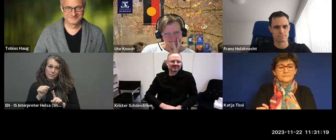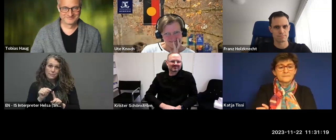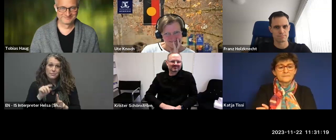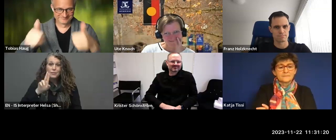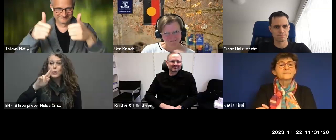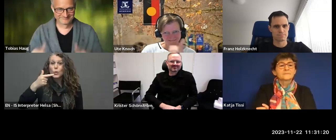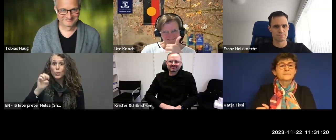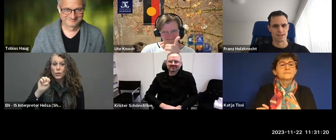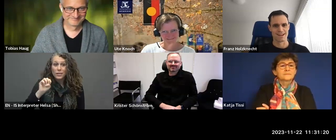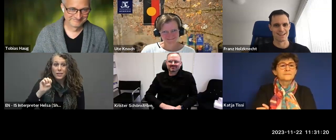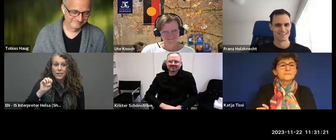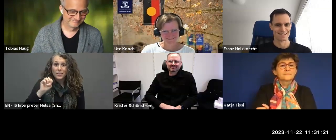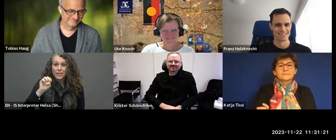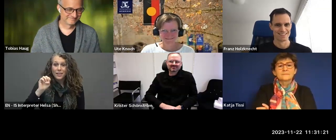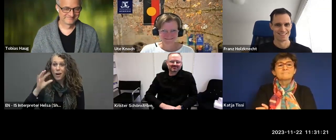let me have you over.